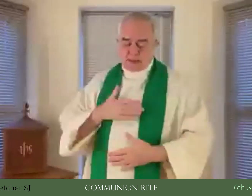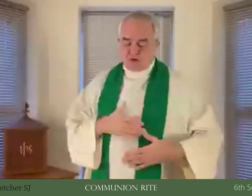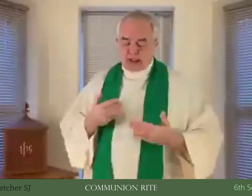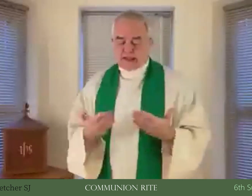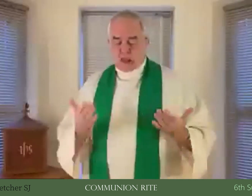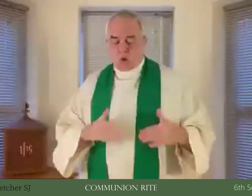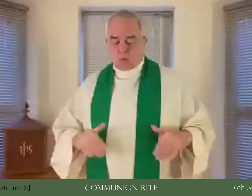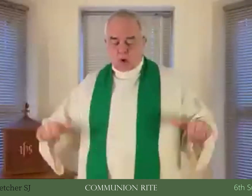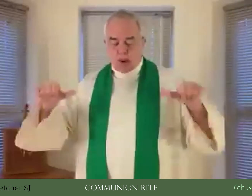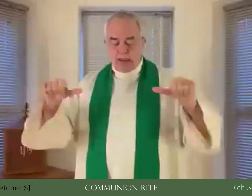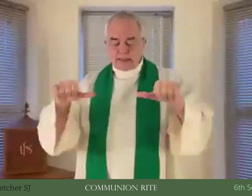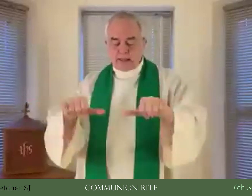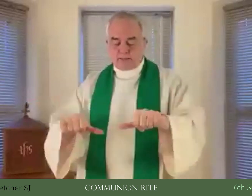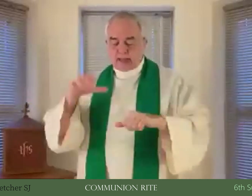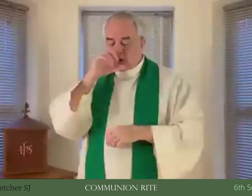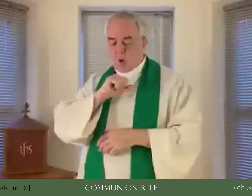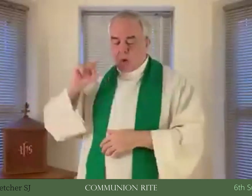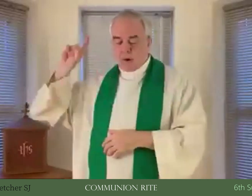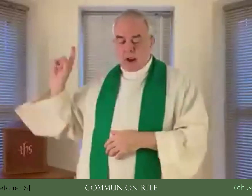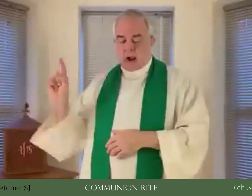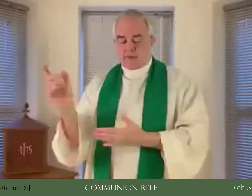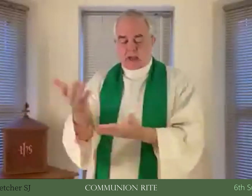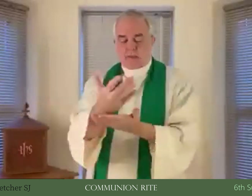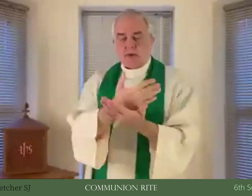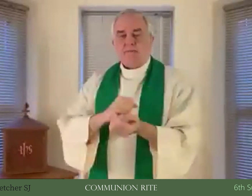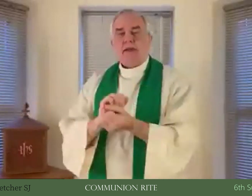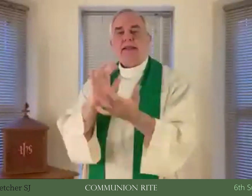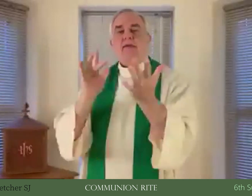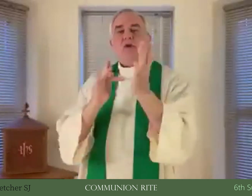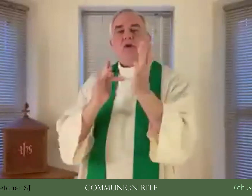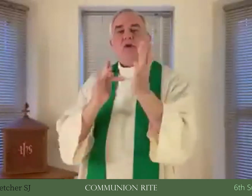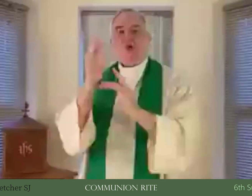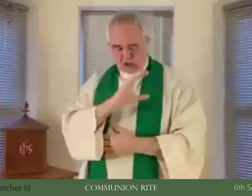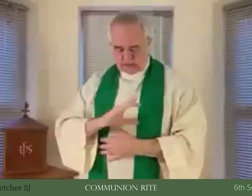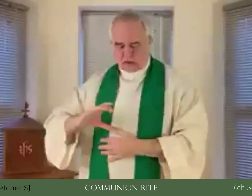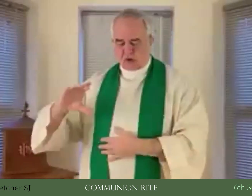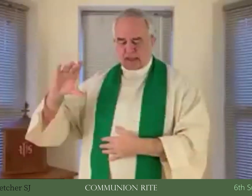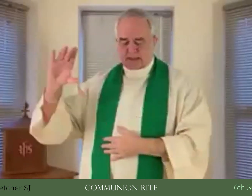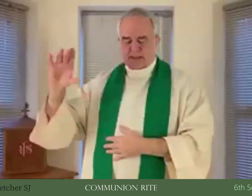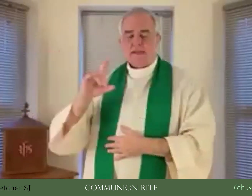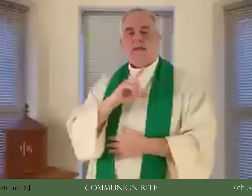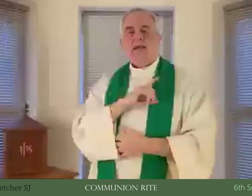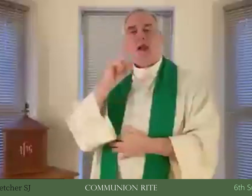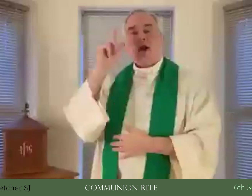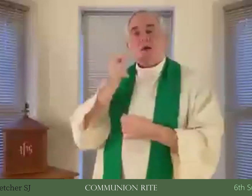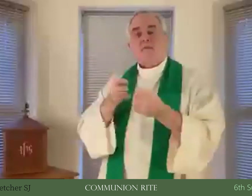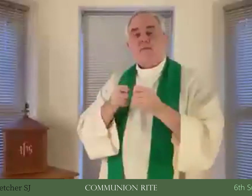distress, we await the blessed hope and the coming of our Saviour, Jesus Christ. For